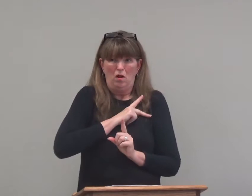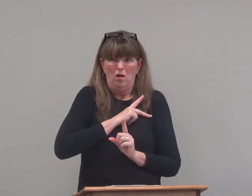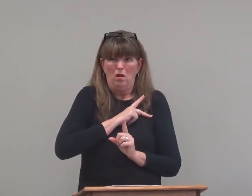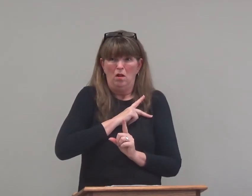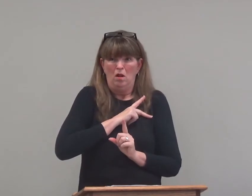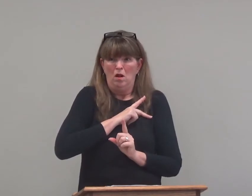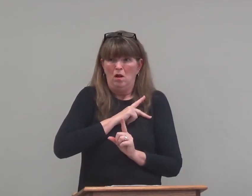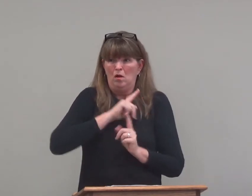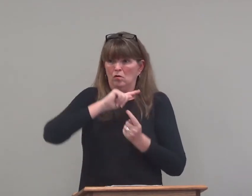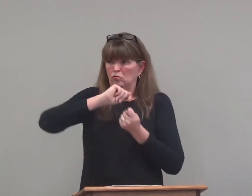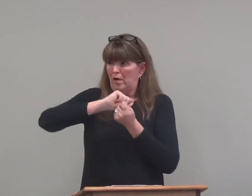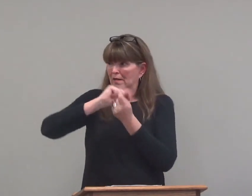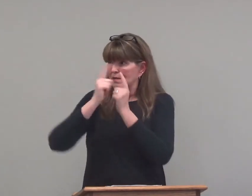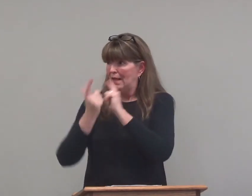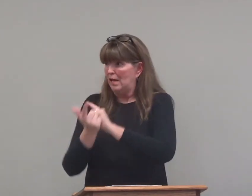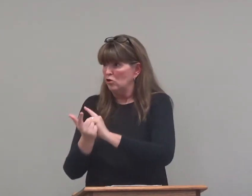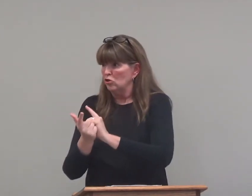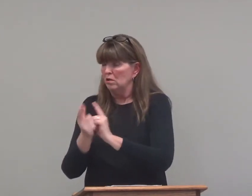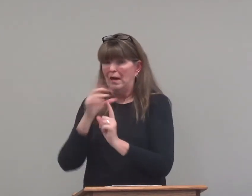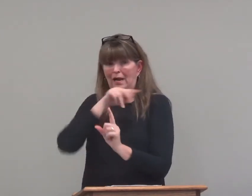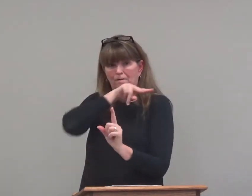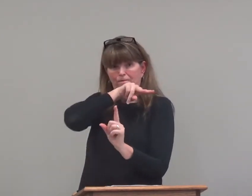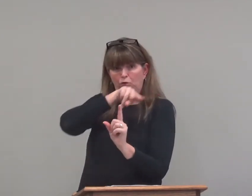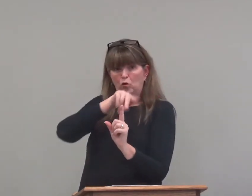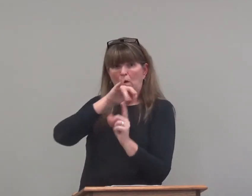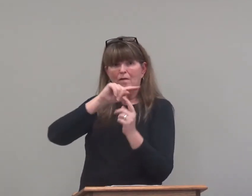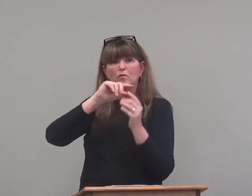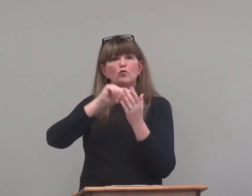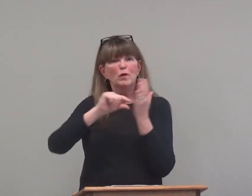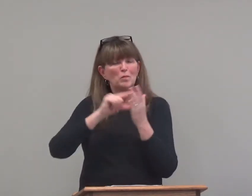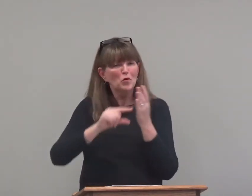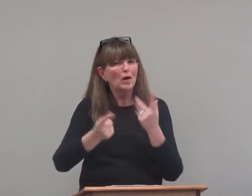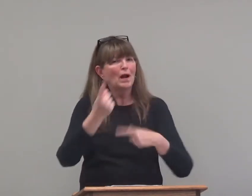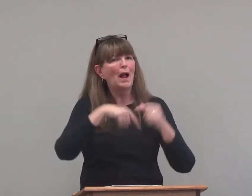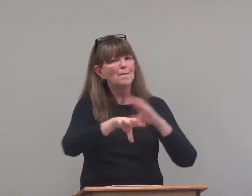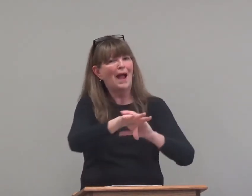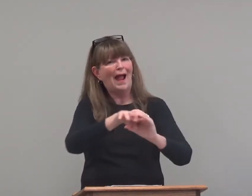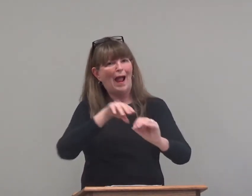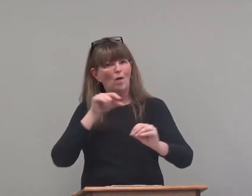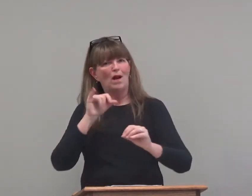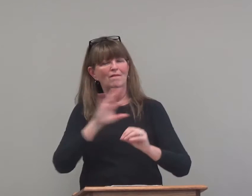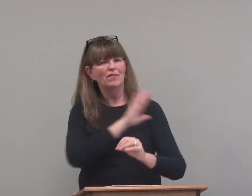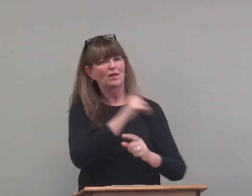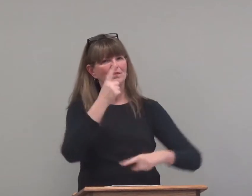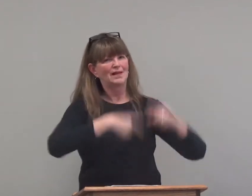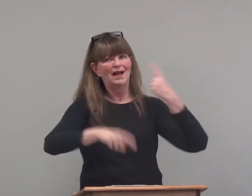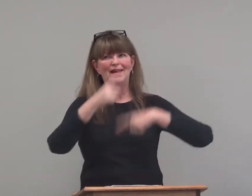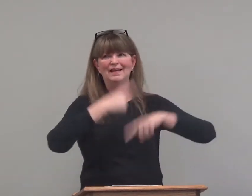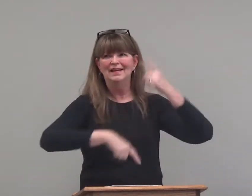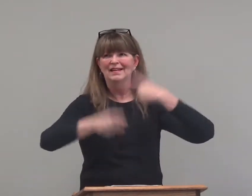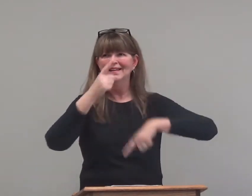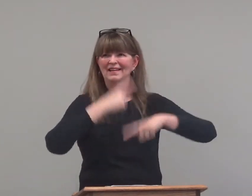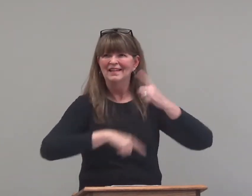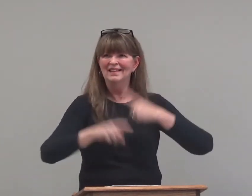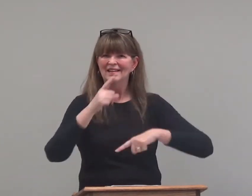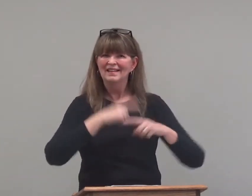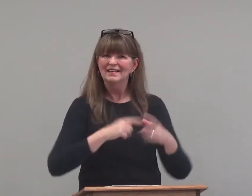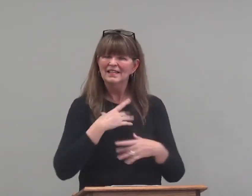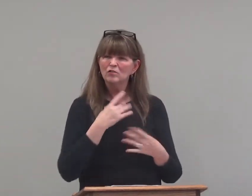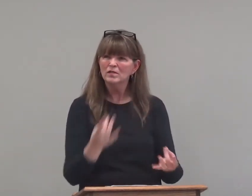their own personal filters and their own personal translations, their own personal perspectives. And those showed